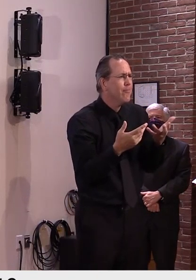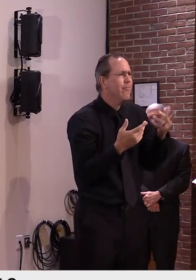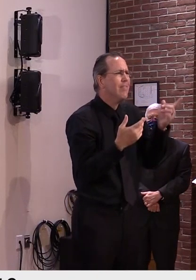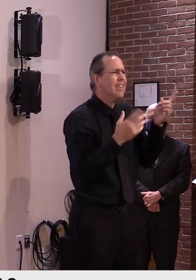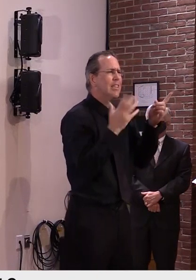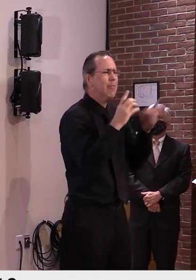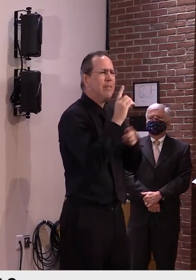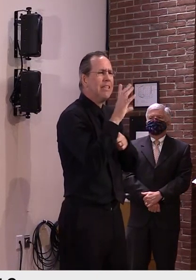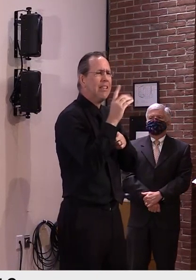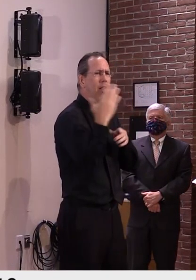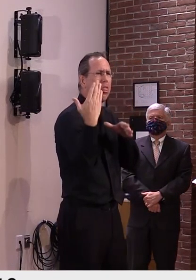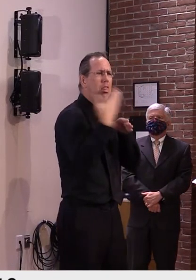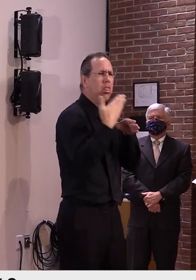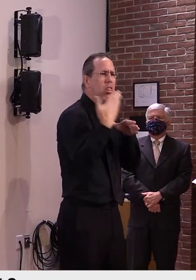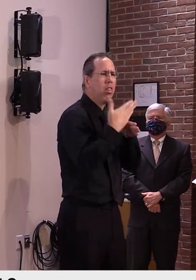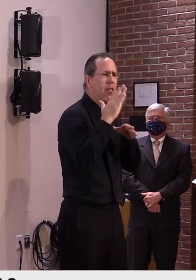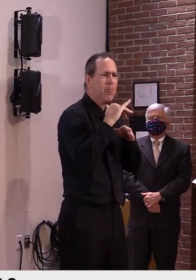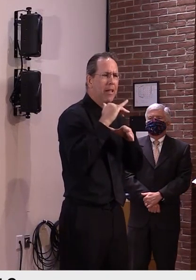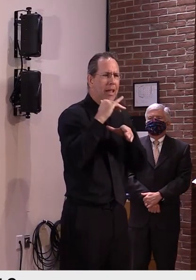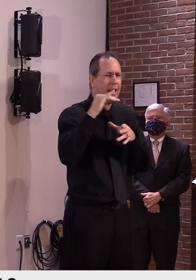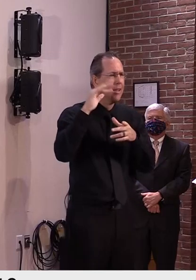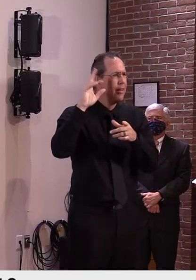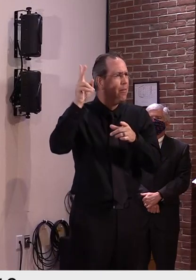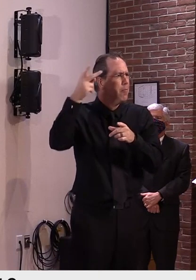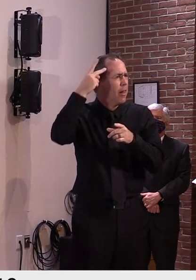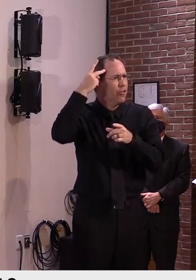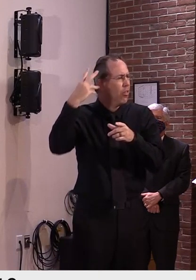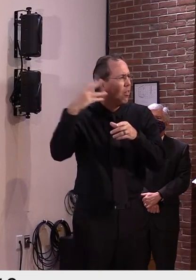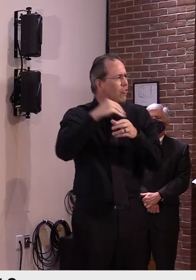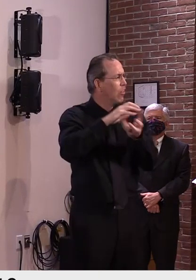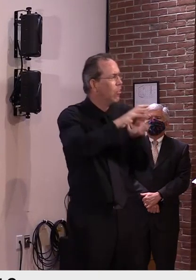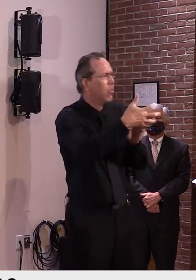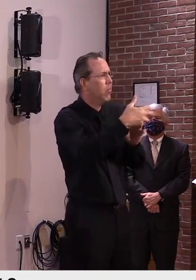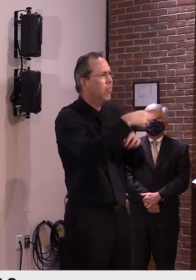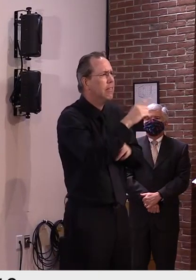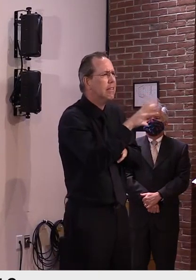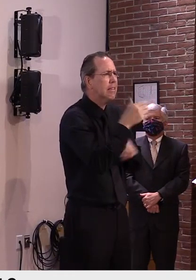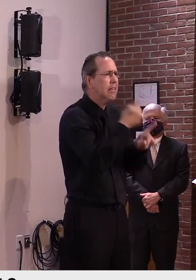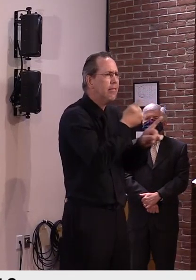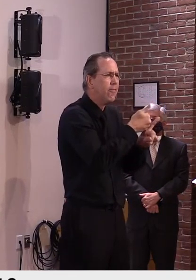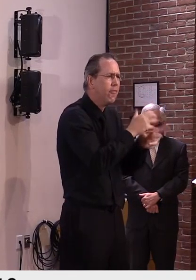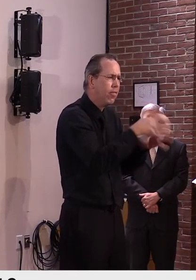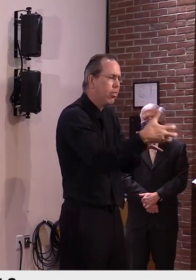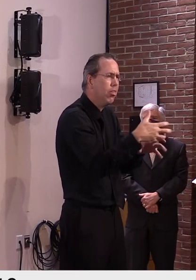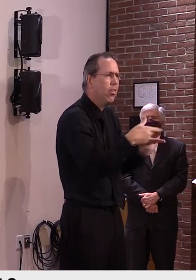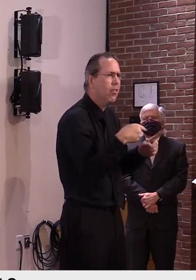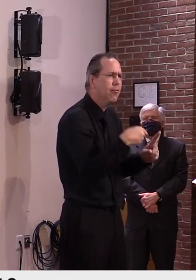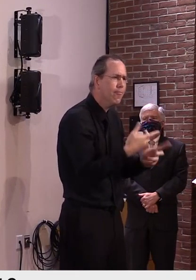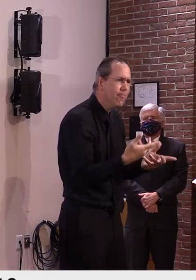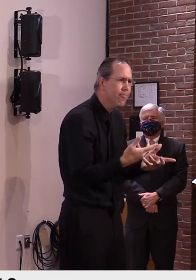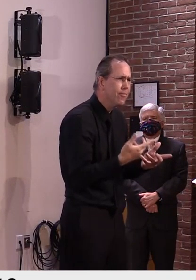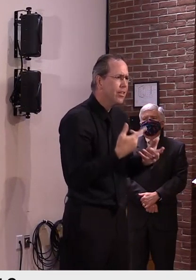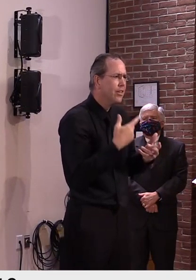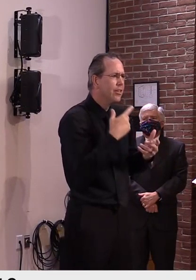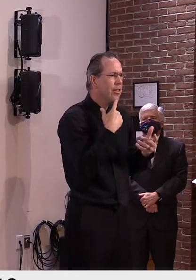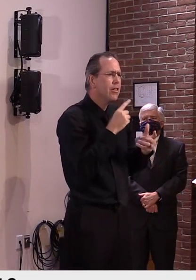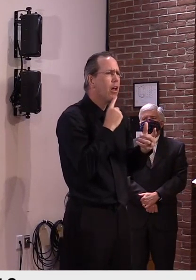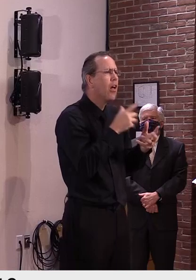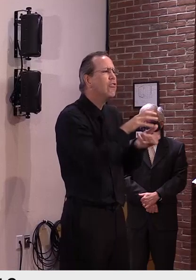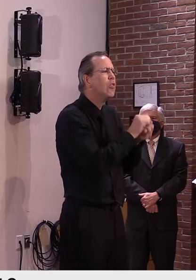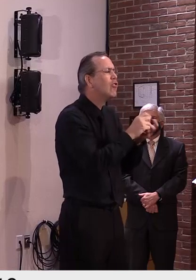totally destroyed by any means. So most of the time what we're finding is perhaps